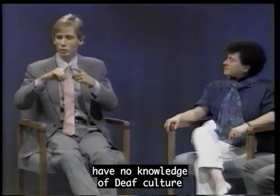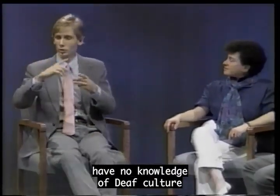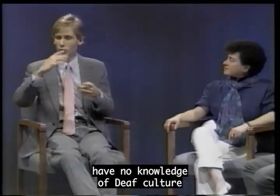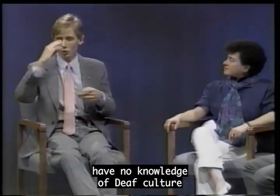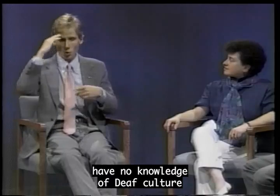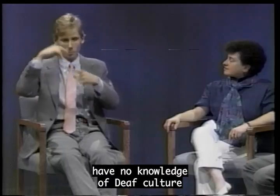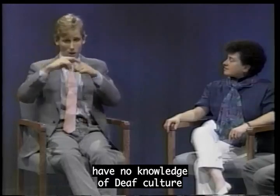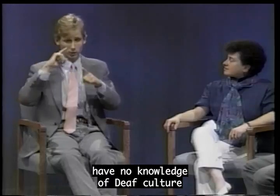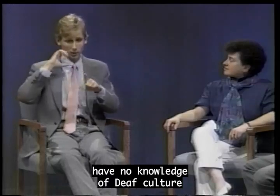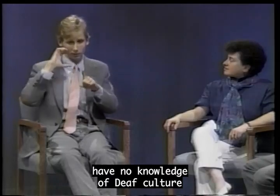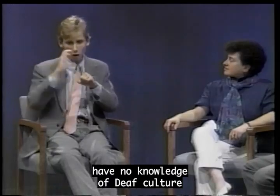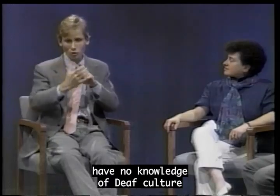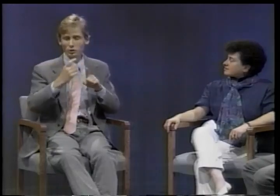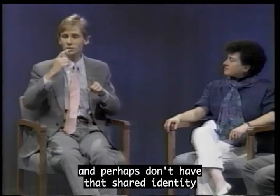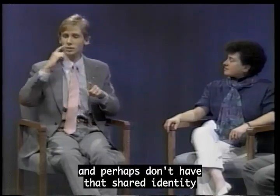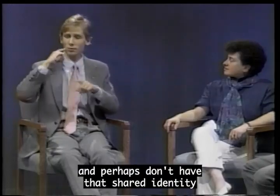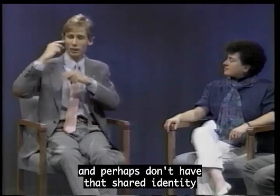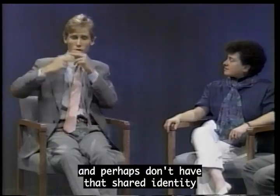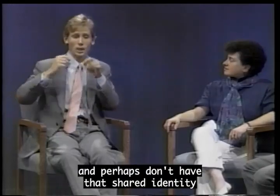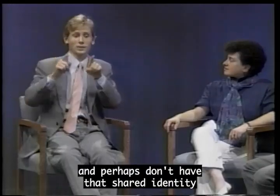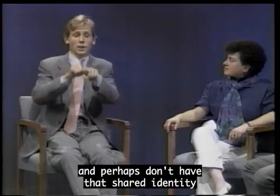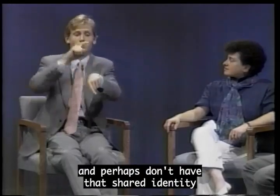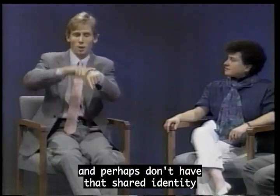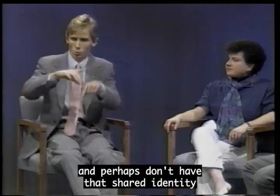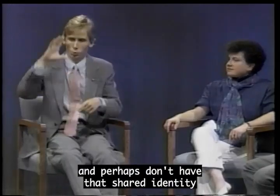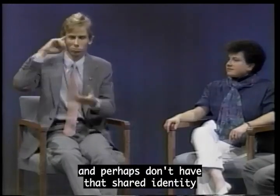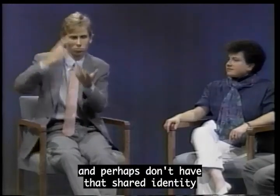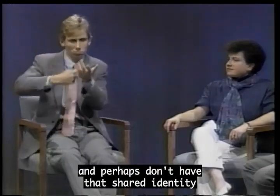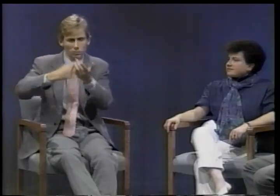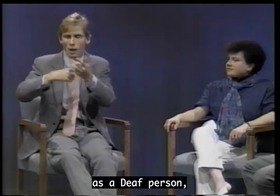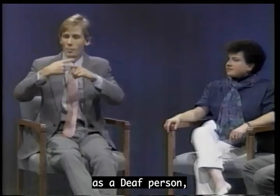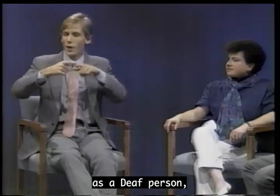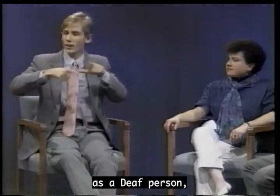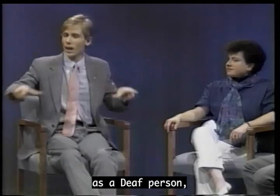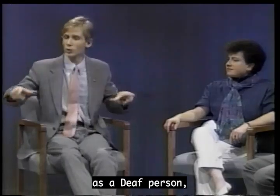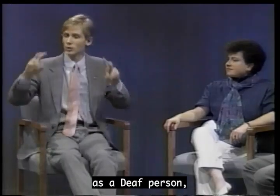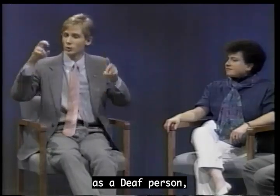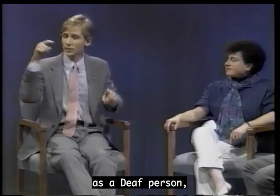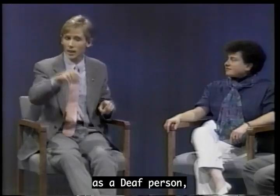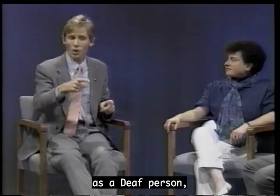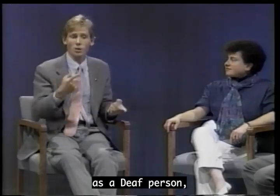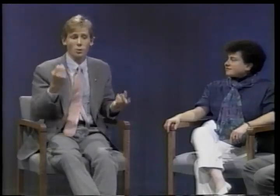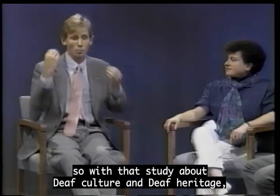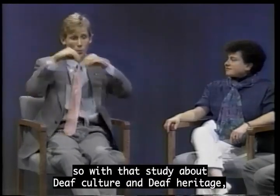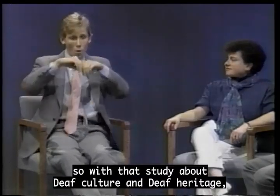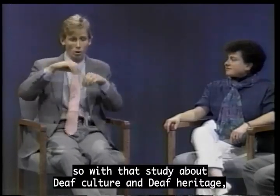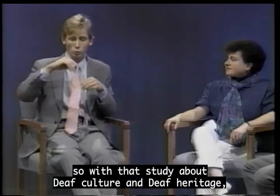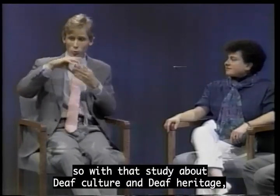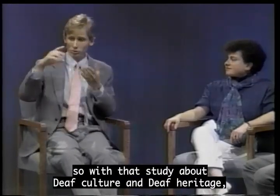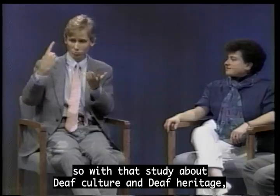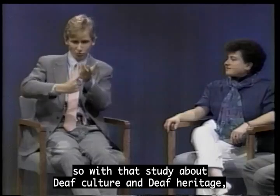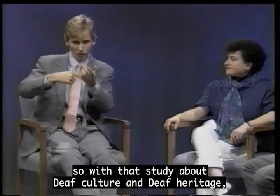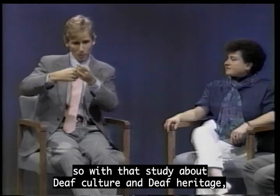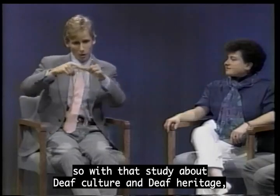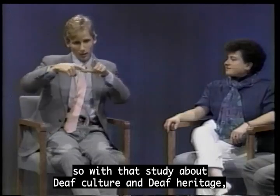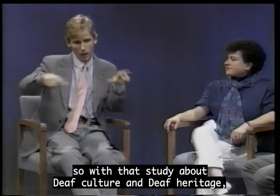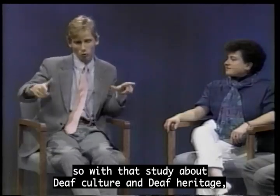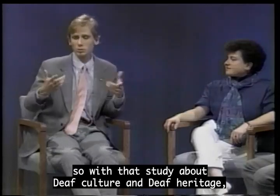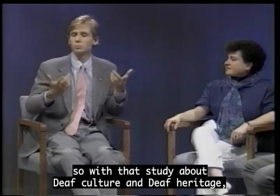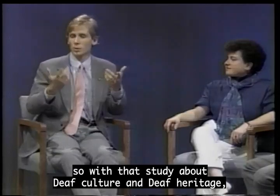have that shared identity as a deaf person. So with that study about deaf culture and deaf heritage, they'll incorporate some